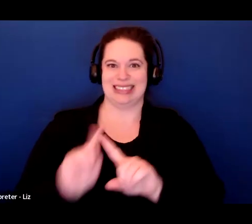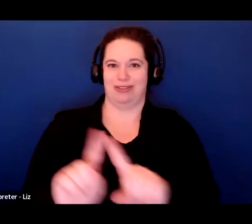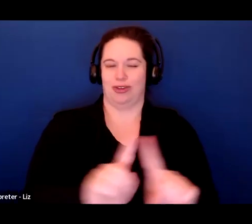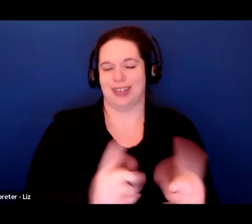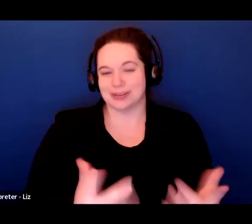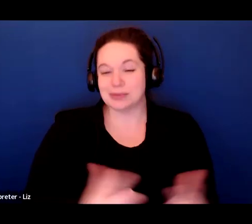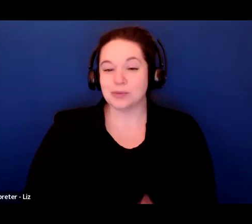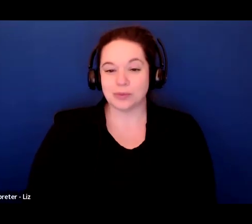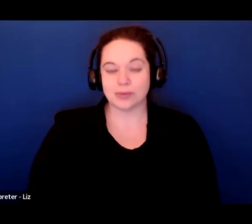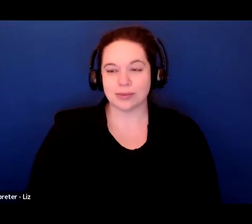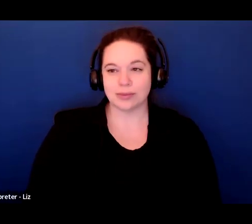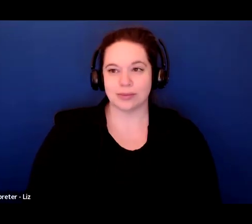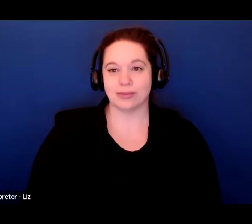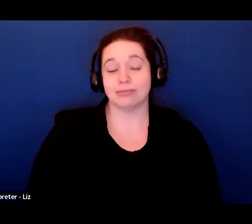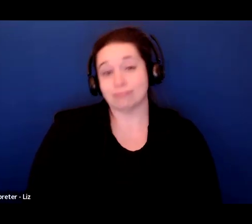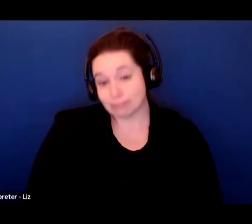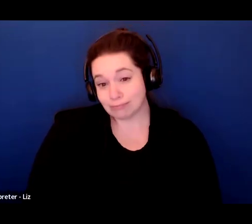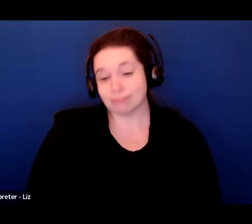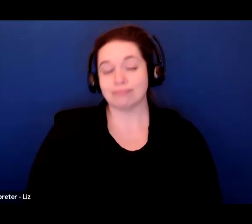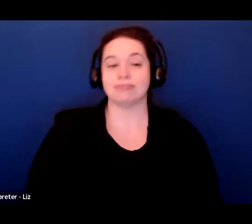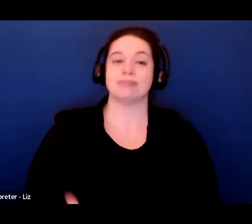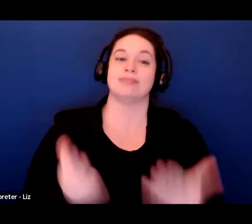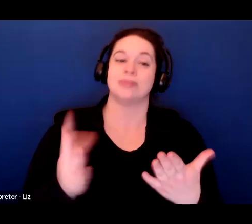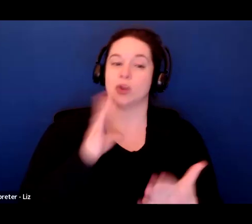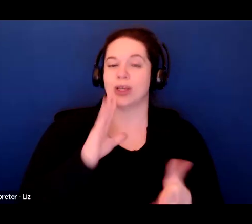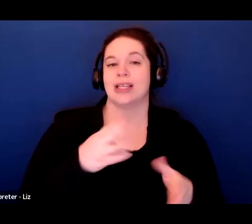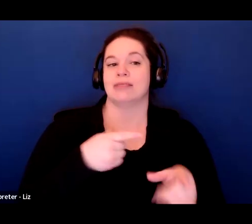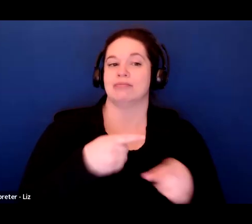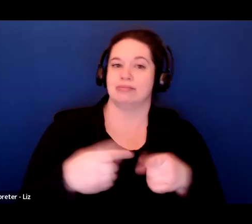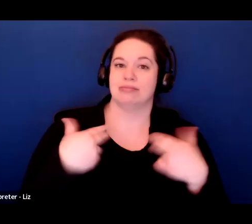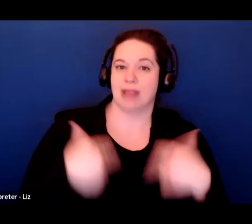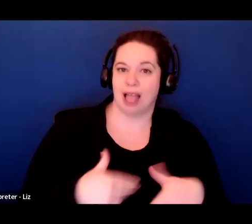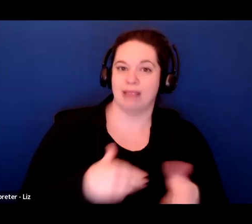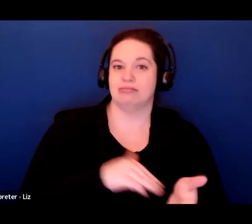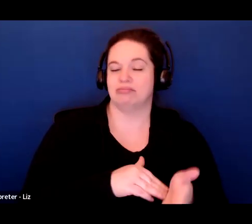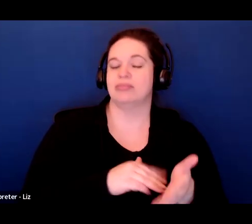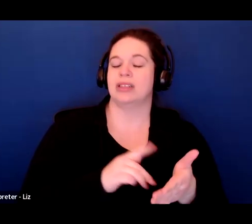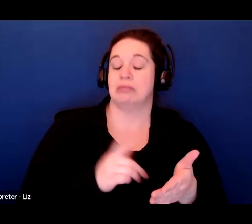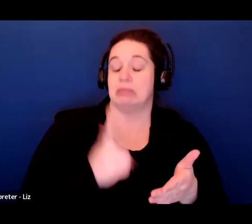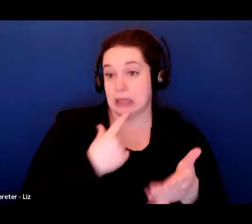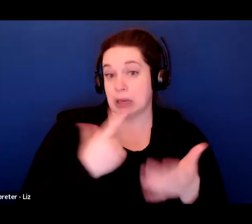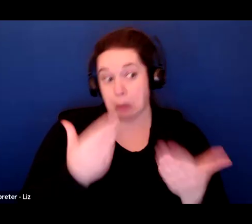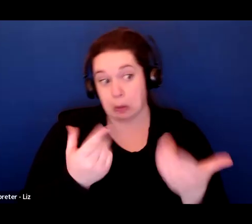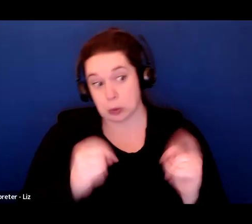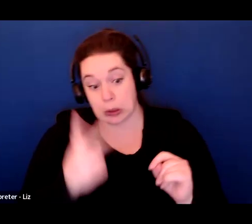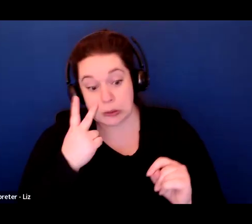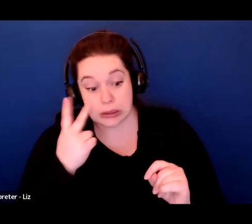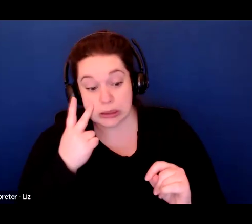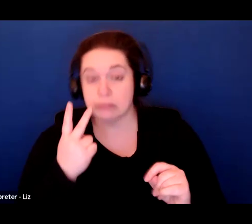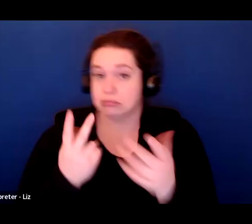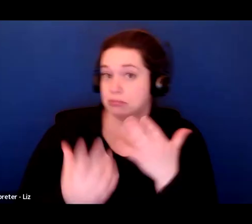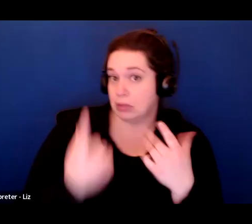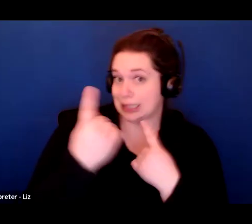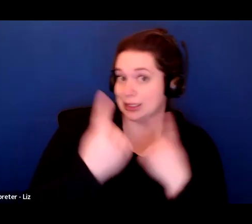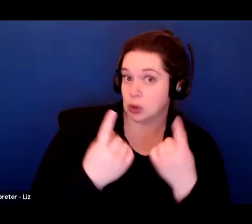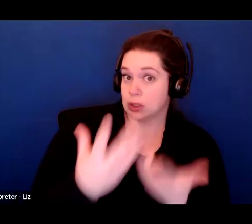So talk to your healthcare professional, and if they say, well, yeah, go ahead and try that, see how it works, then maybe